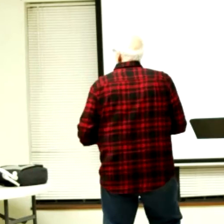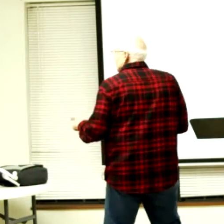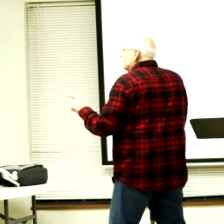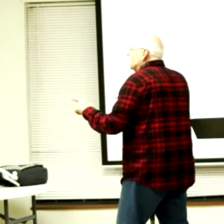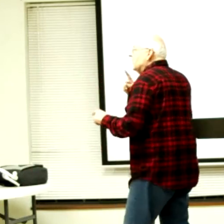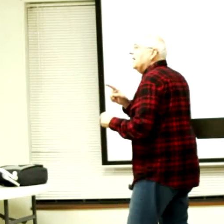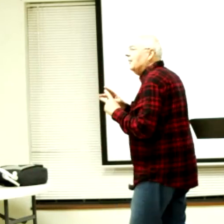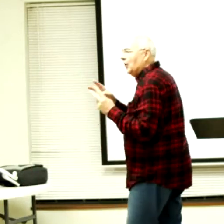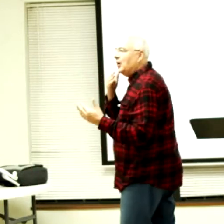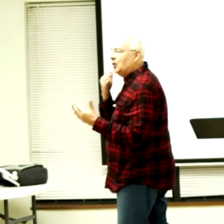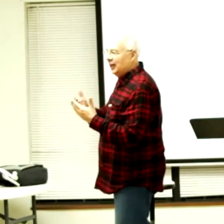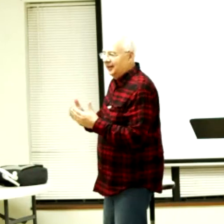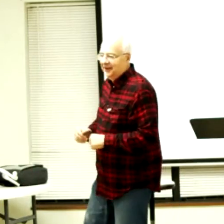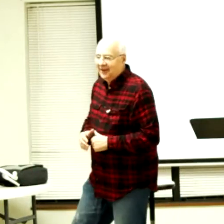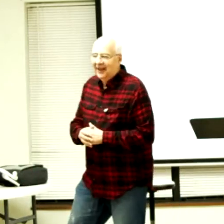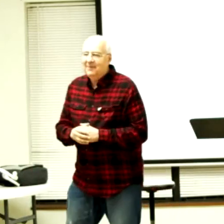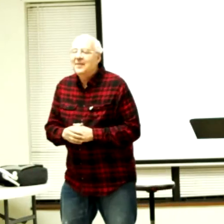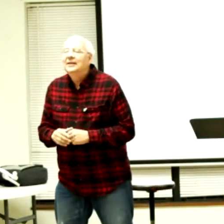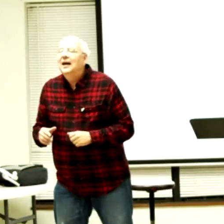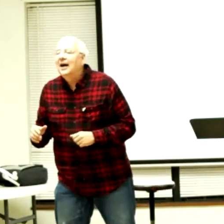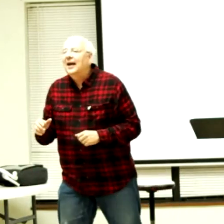No, she's really very good. Okay. All right.